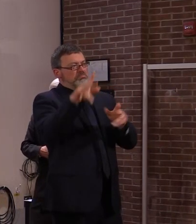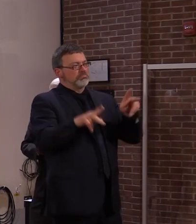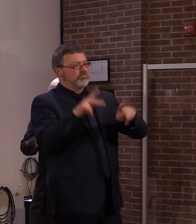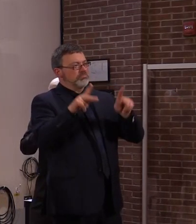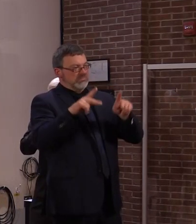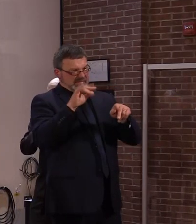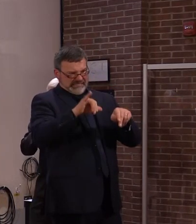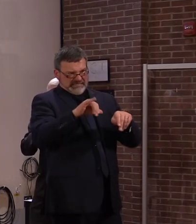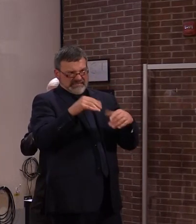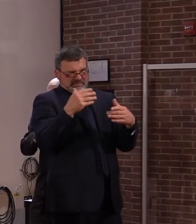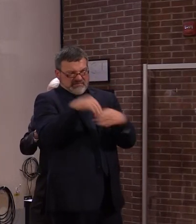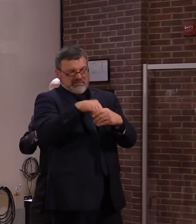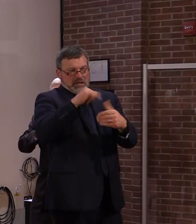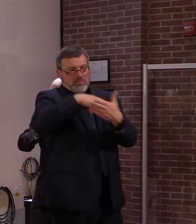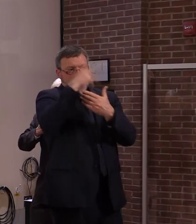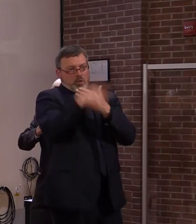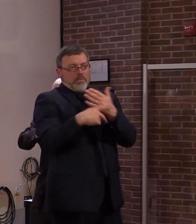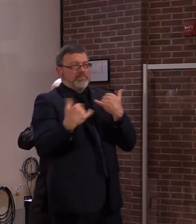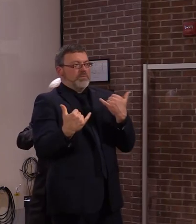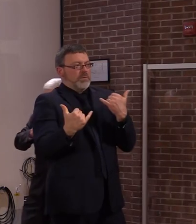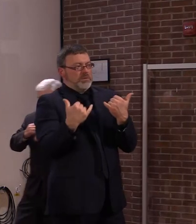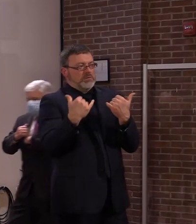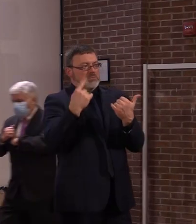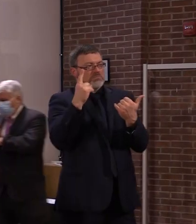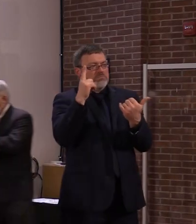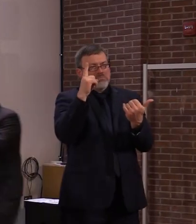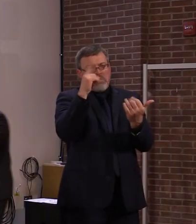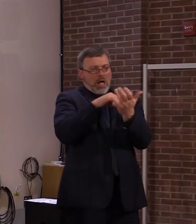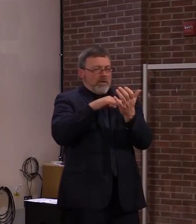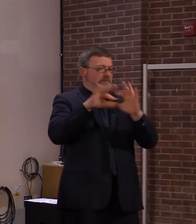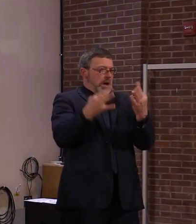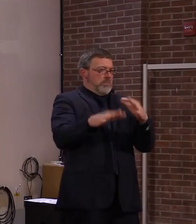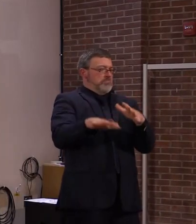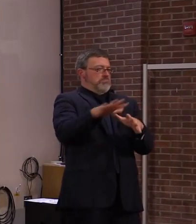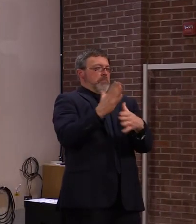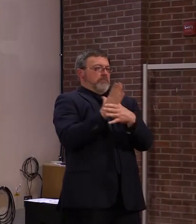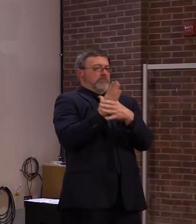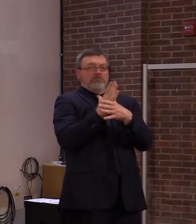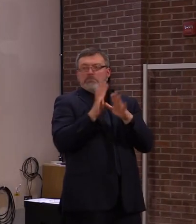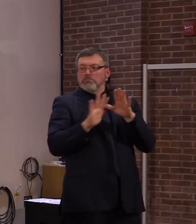now, about 1,000 families. I believe.